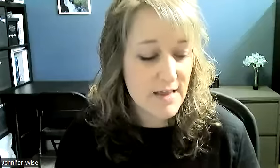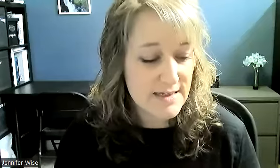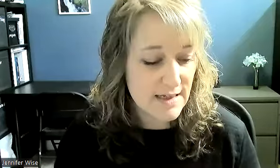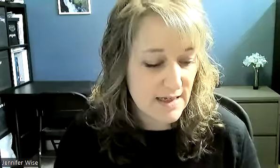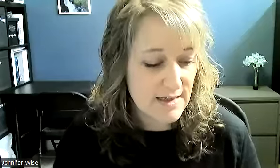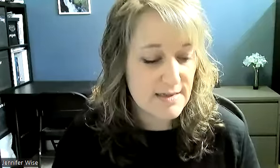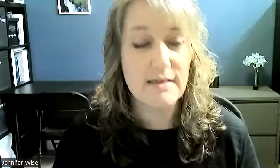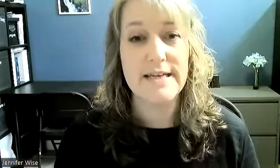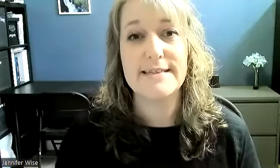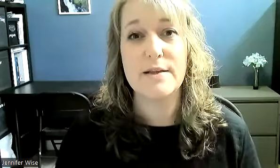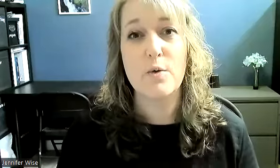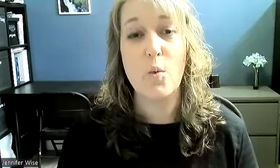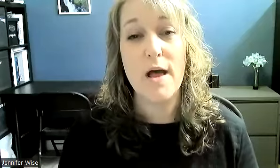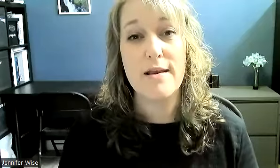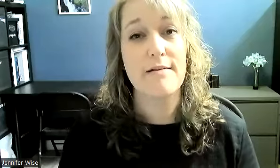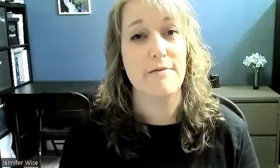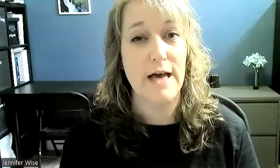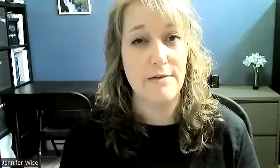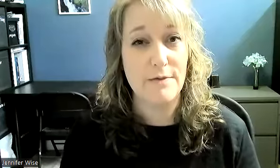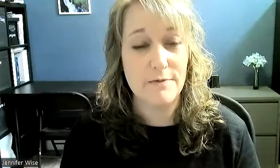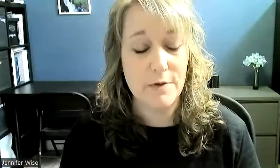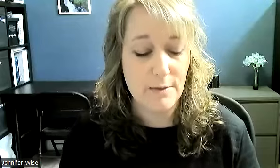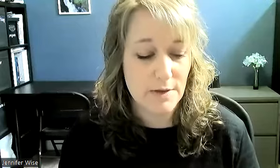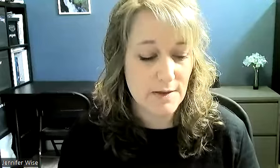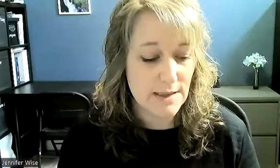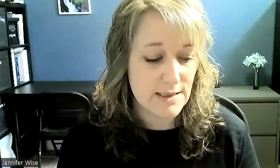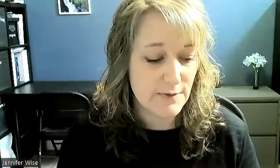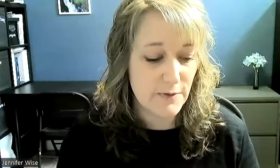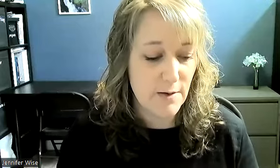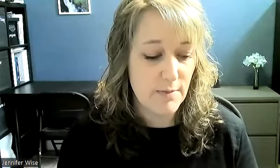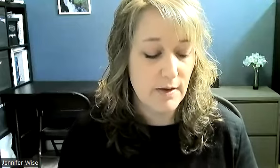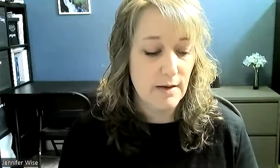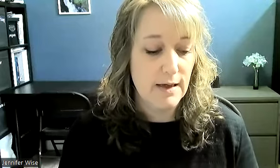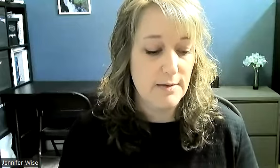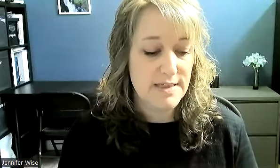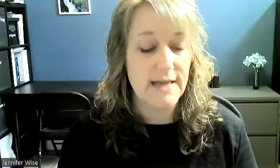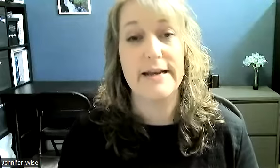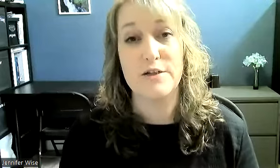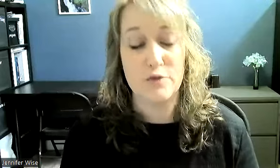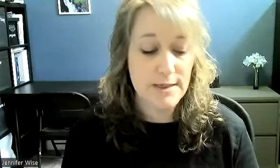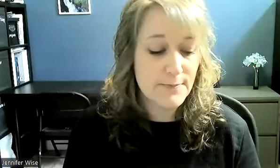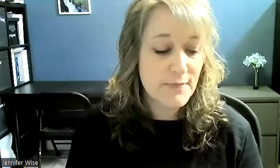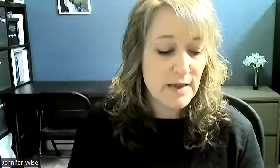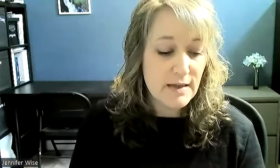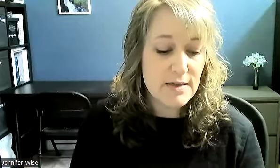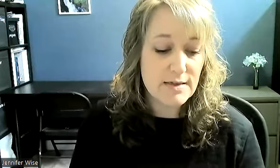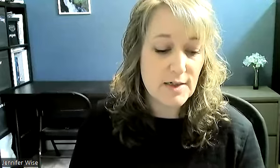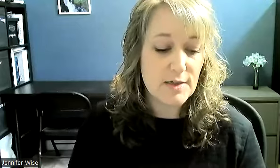This is lesson 1-5 vocabulary list from Signing Naturally. These are sort